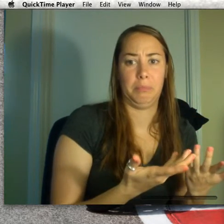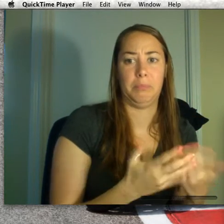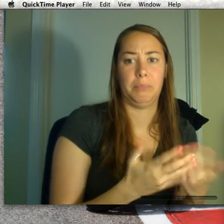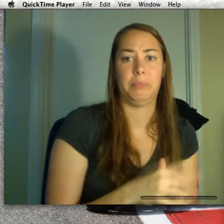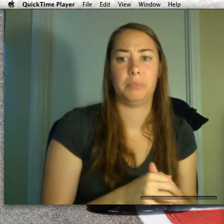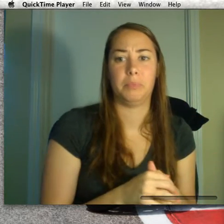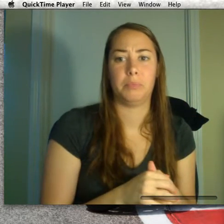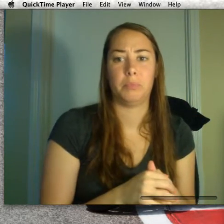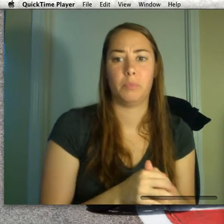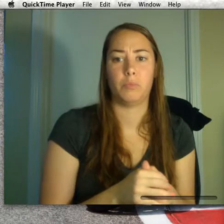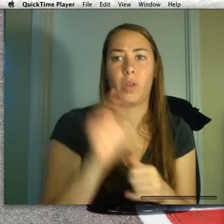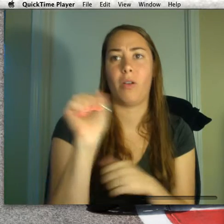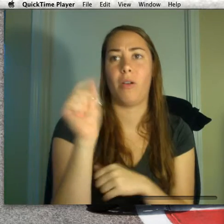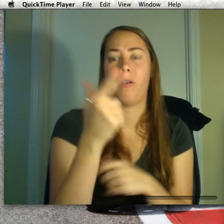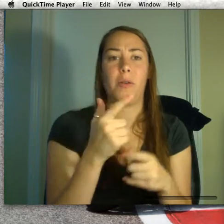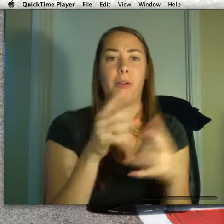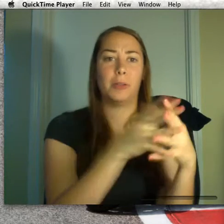and our opportunity.